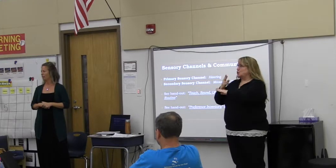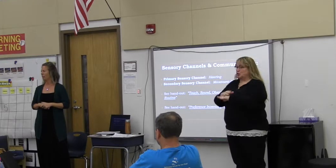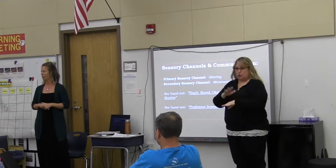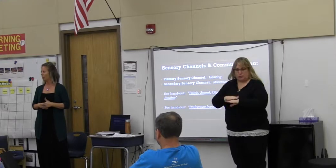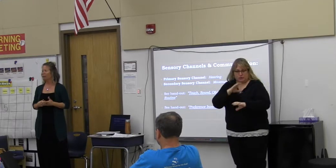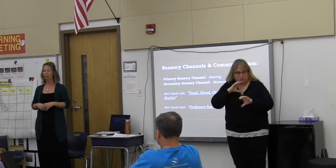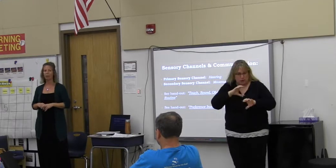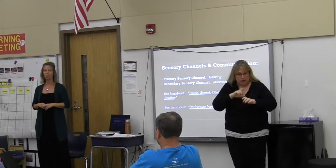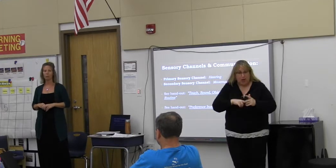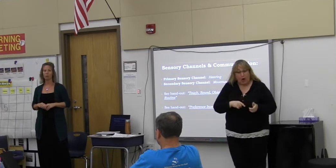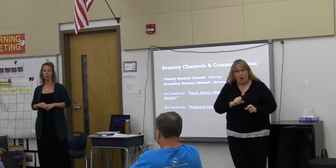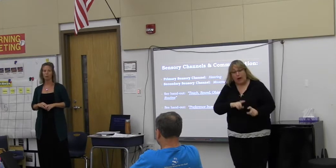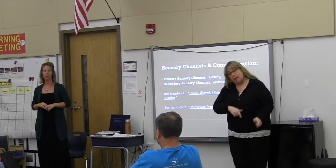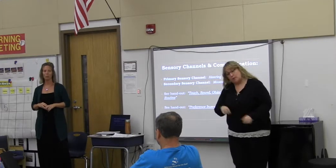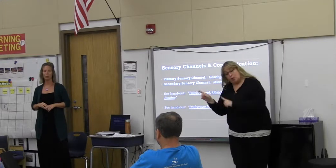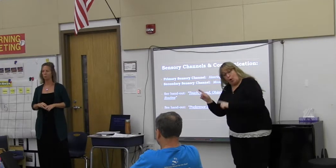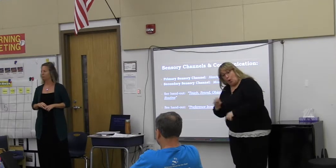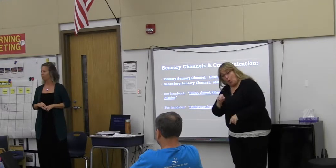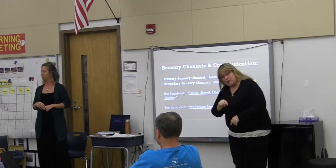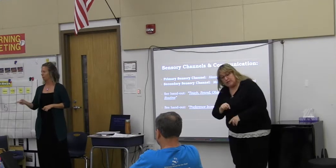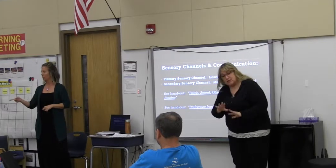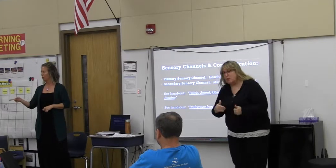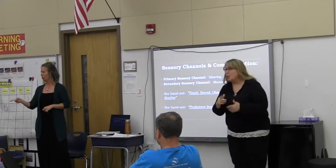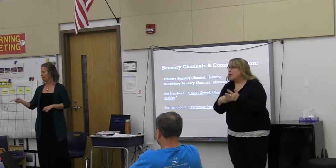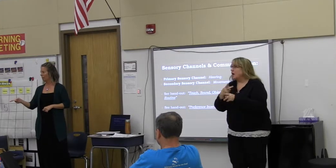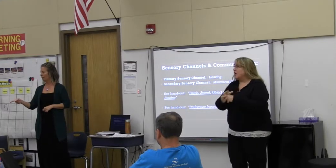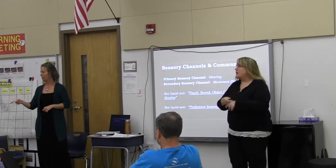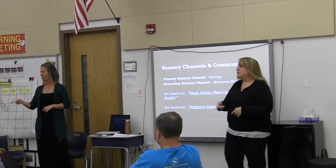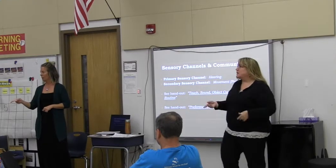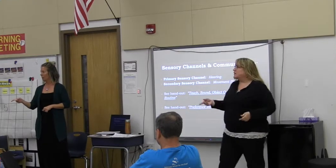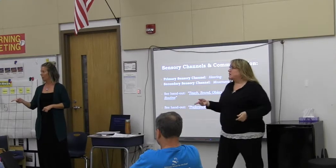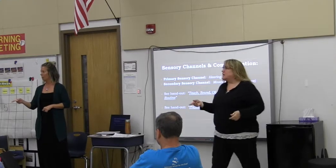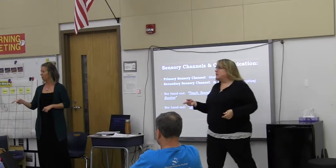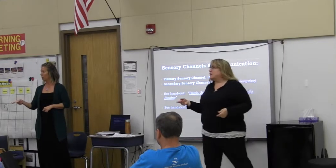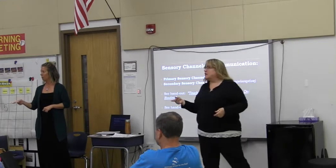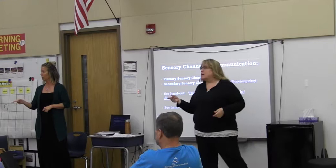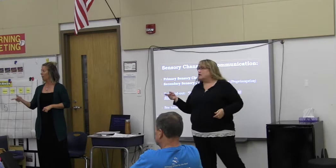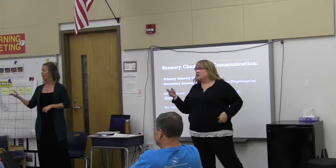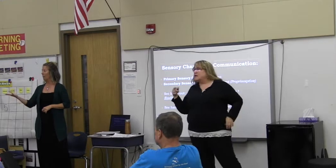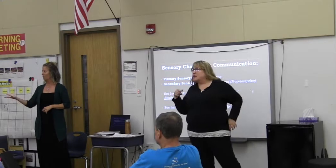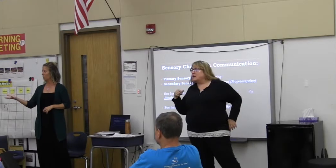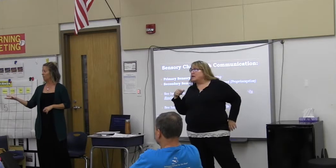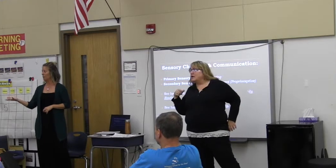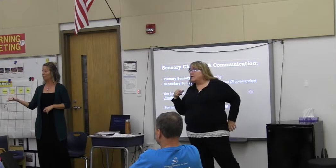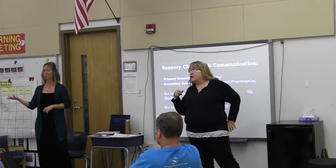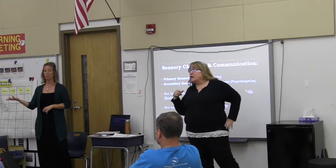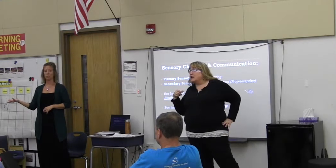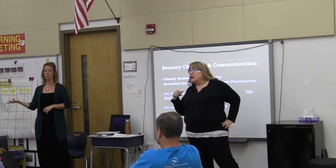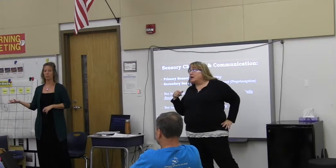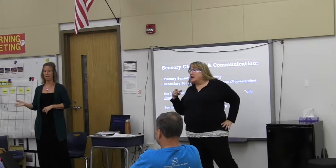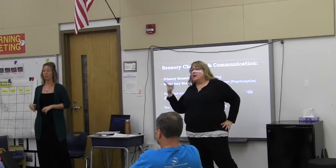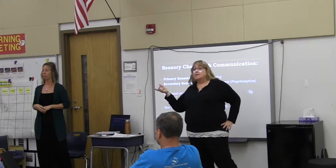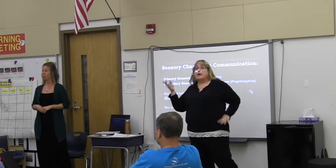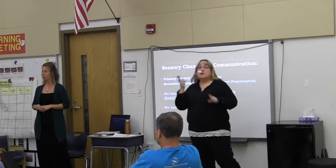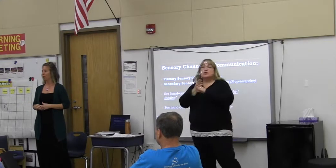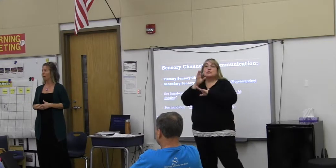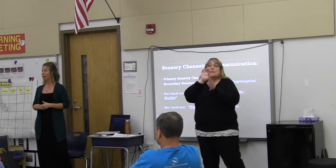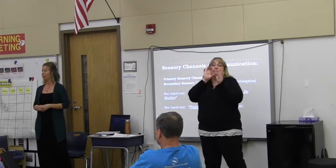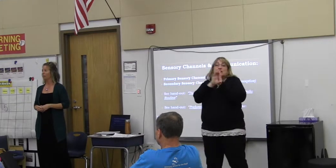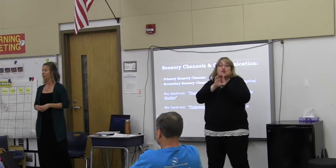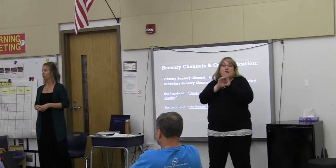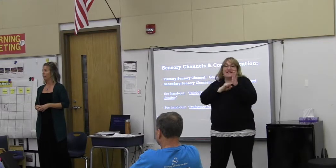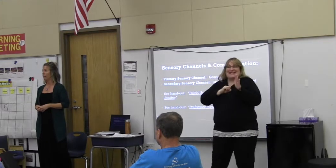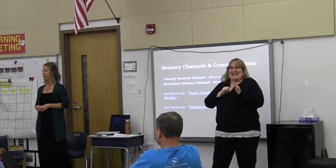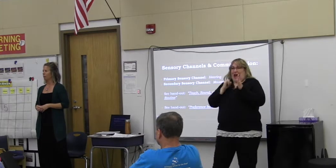kid to say, okay, we're going to go to OT room. Jazz? Picture of the staff. Okay, so Jazz says a picture of the staff.